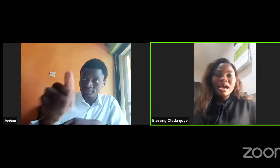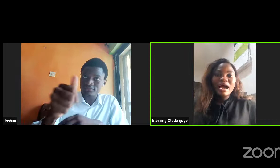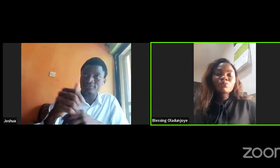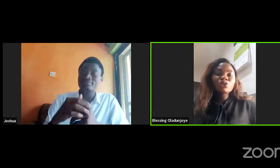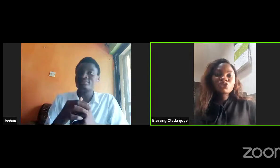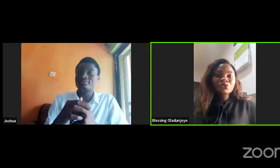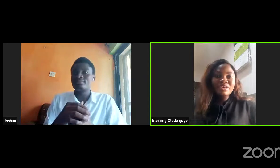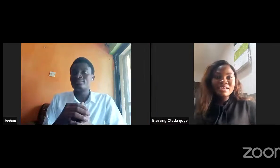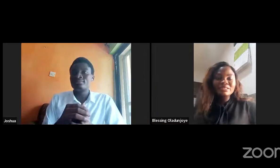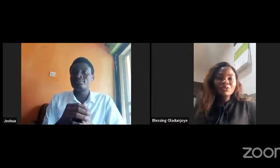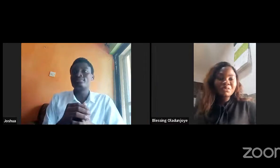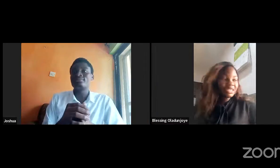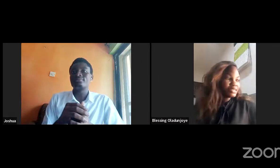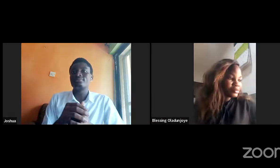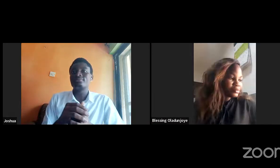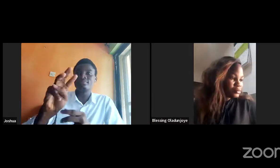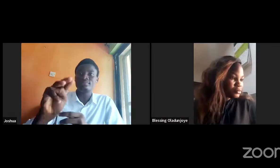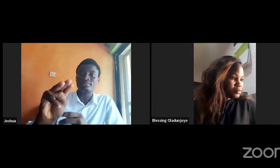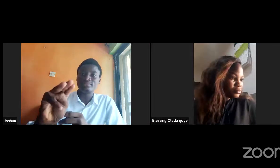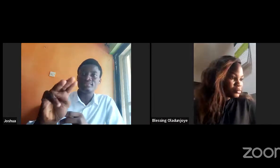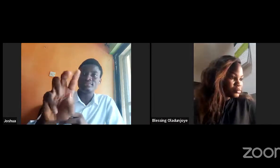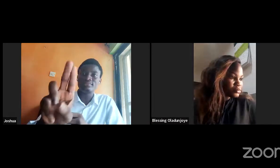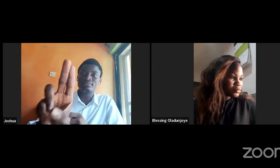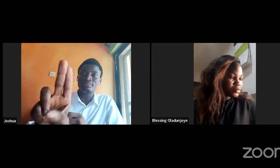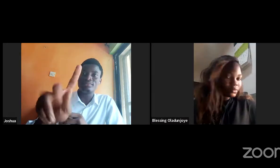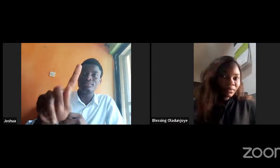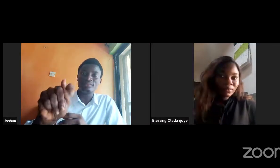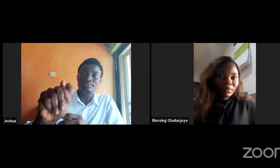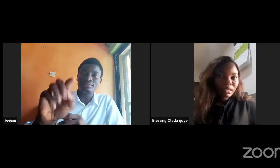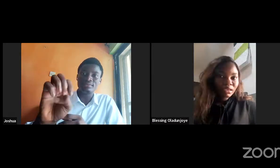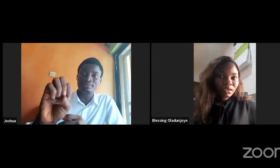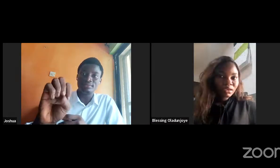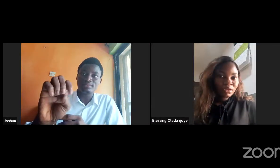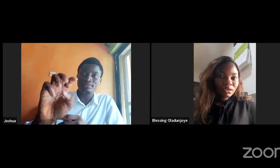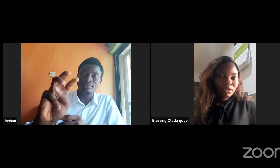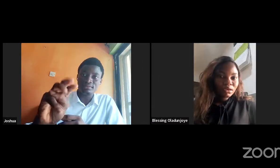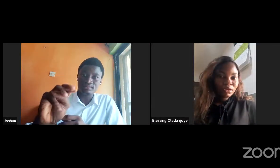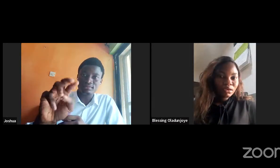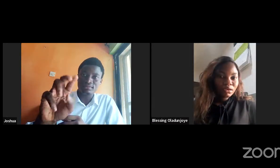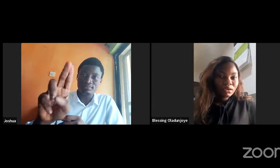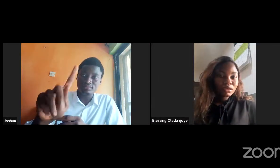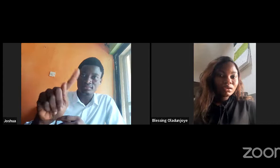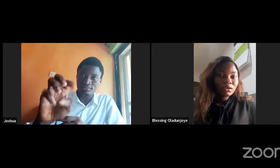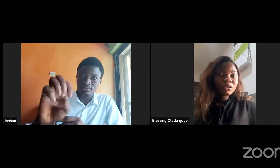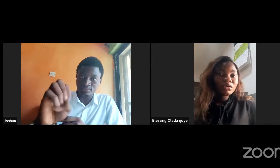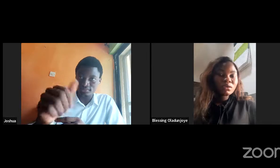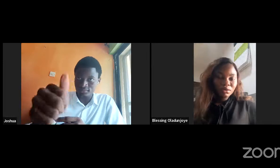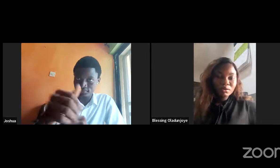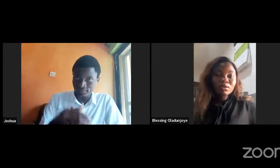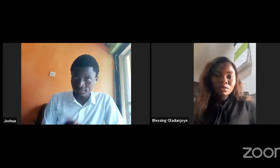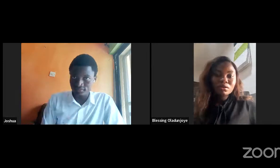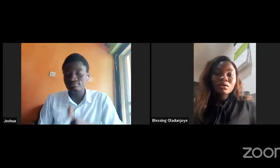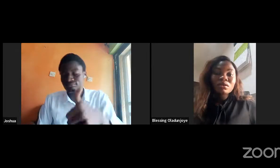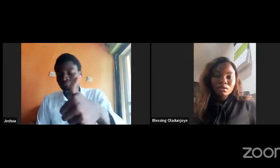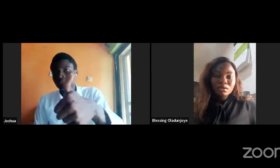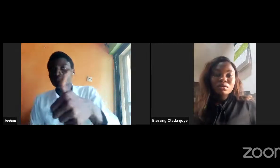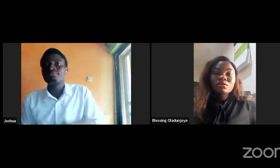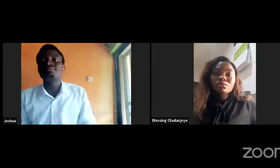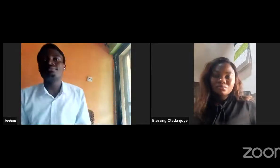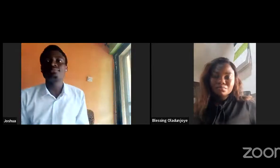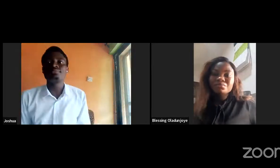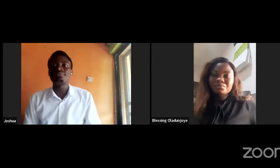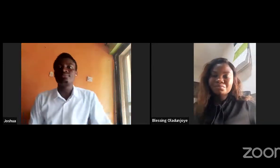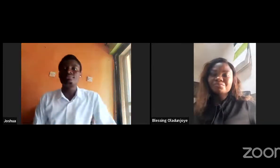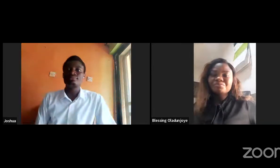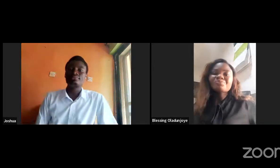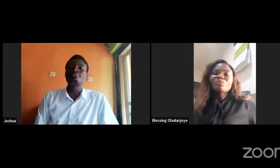Sorry, Blessings, I can hardly hear you, but I think Veronica should mute. There's a bit of noise that is interfering. Okay, please